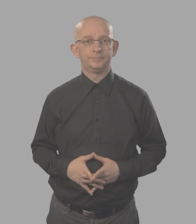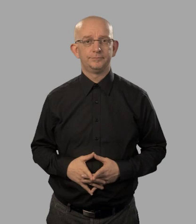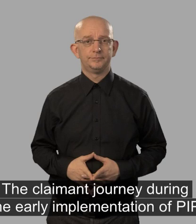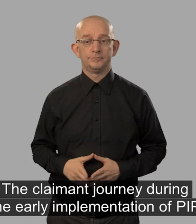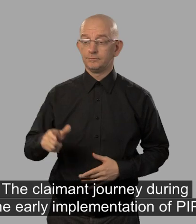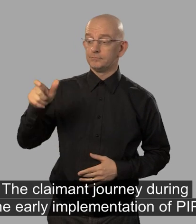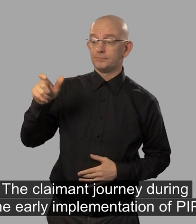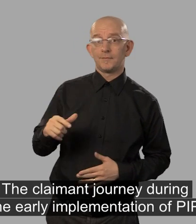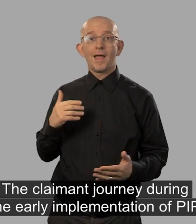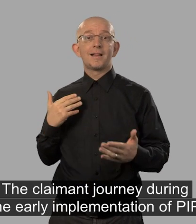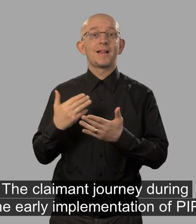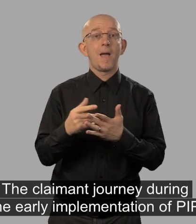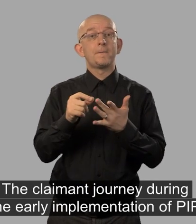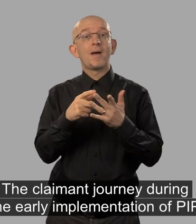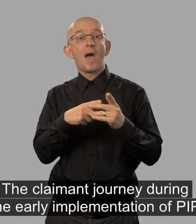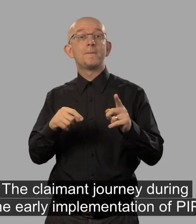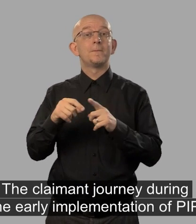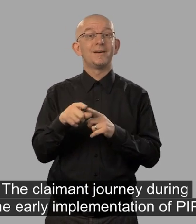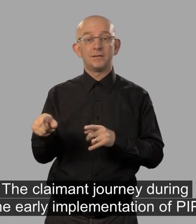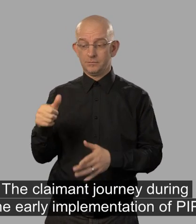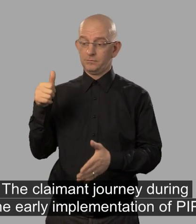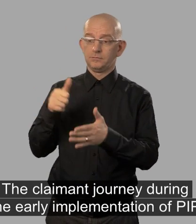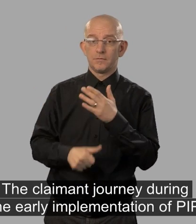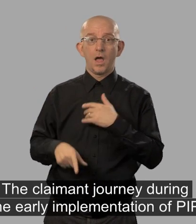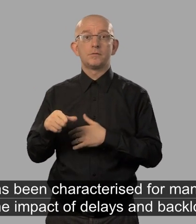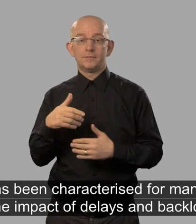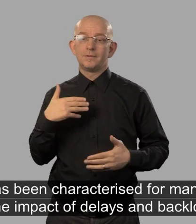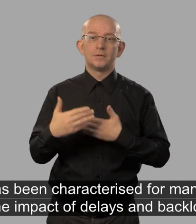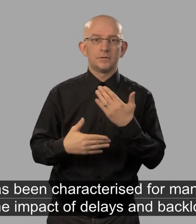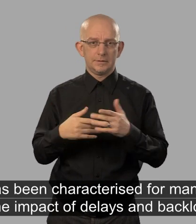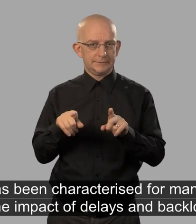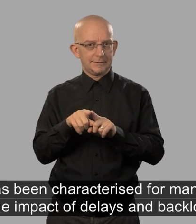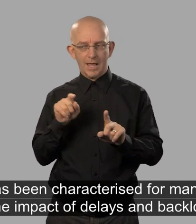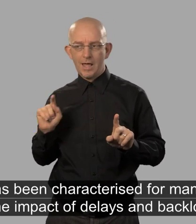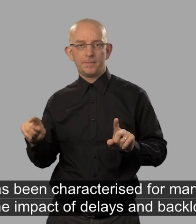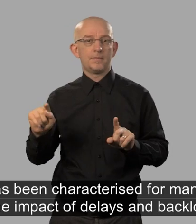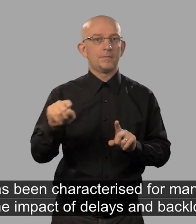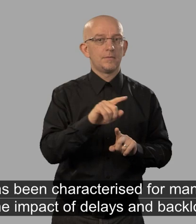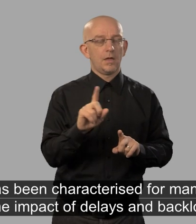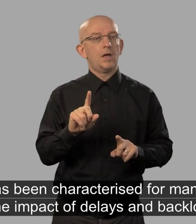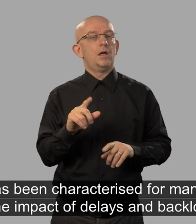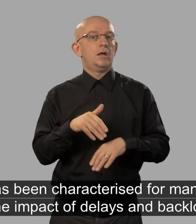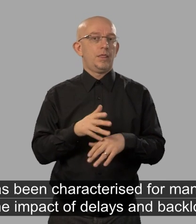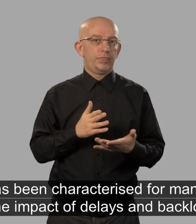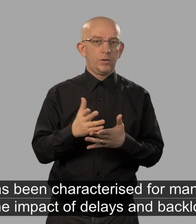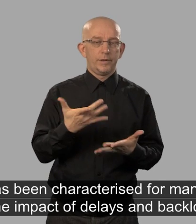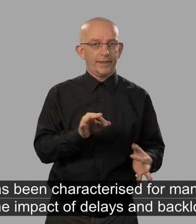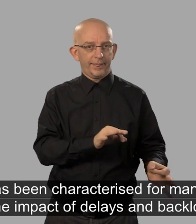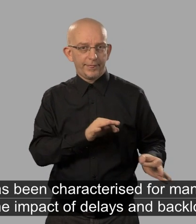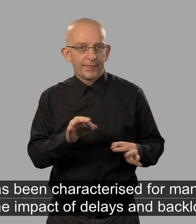The claimant journey during the early implementation of PIP has been characterised for many by the impact of